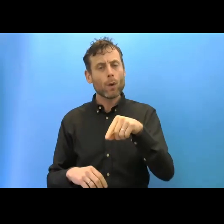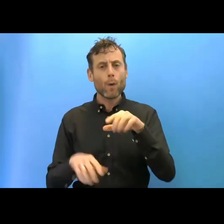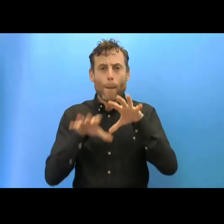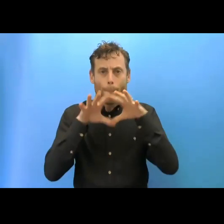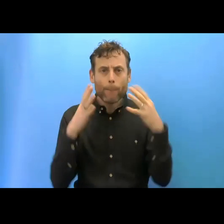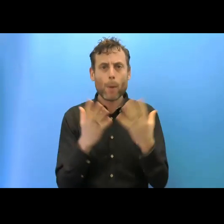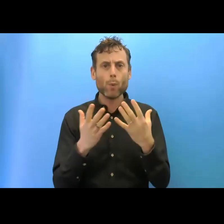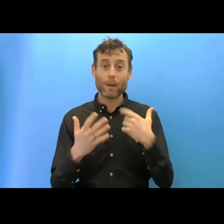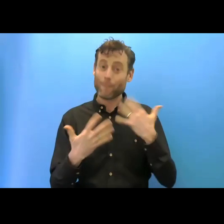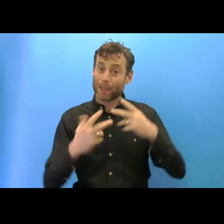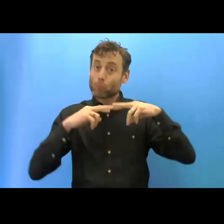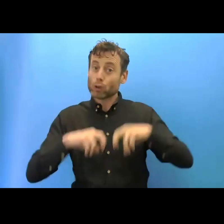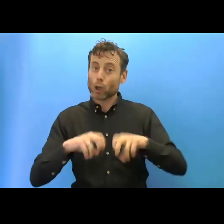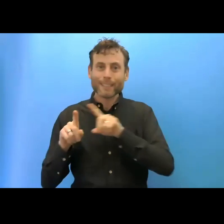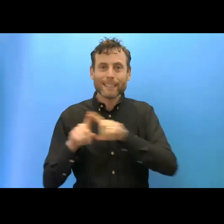and their